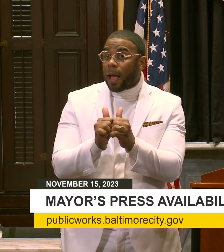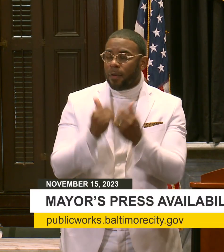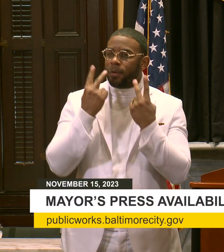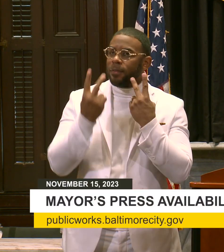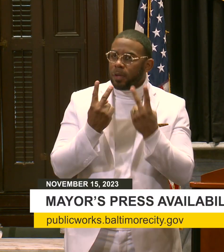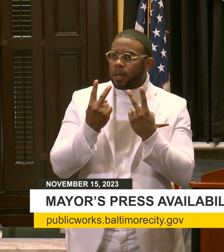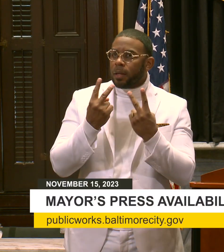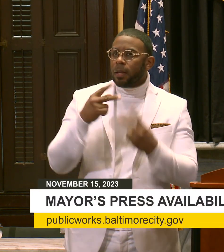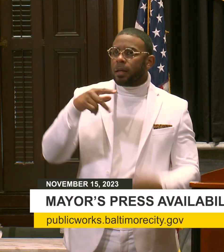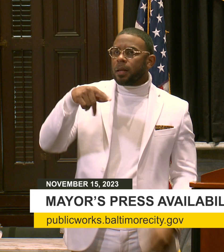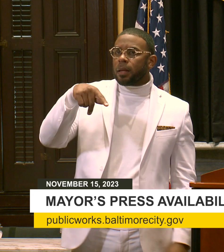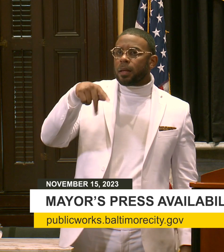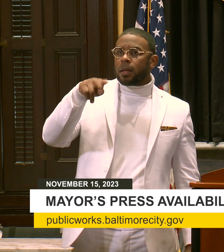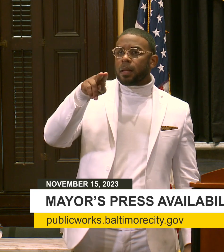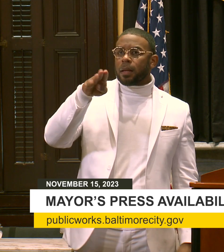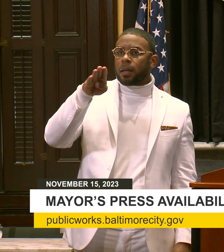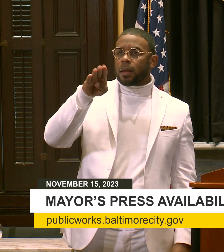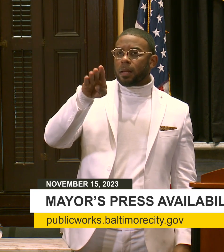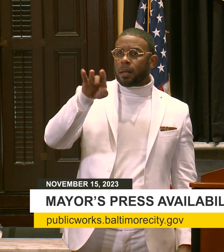visiting